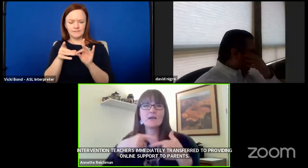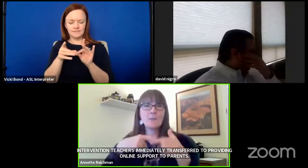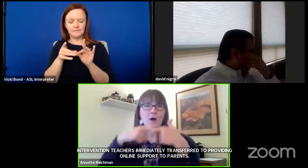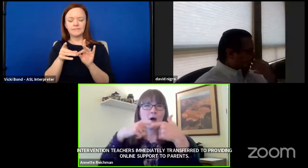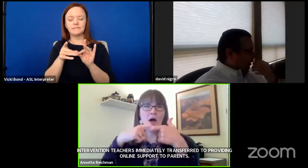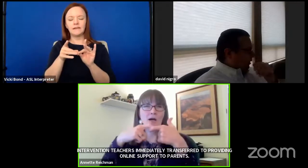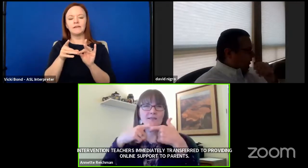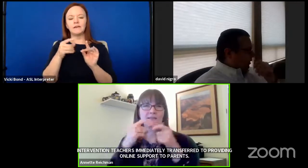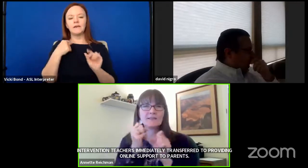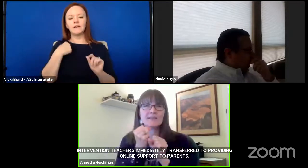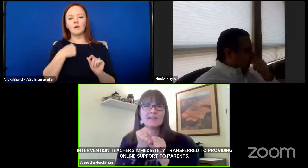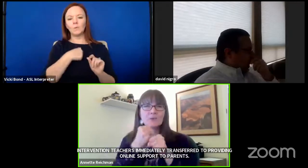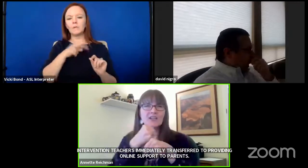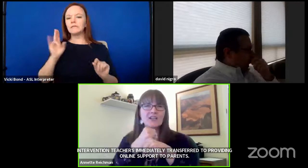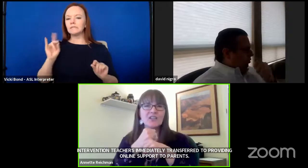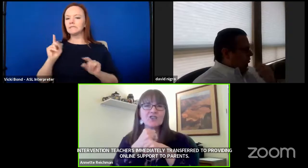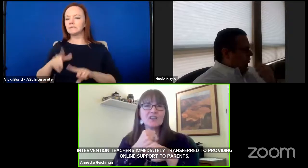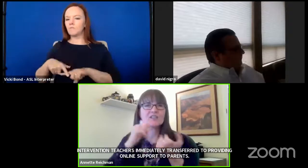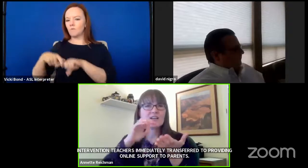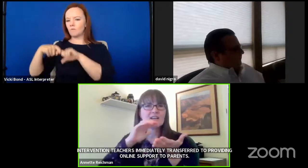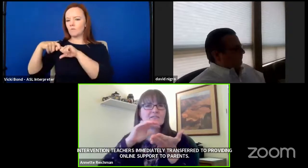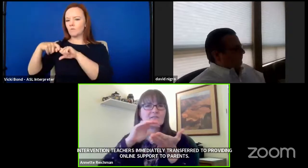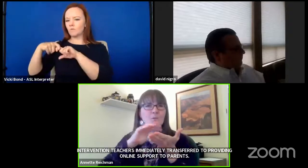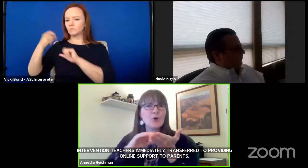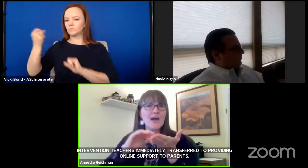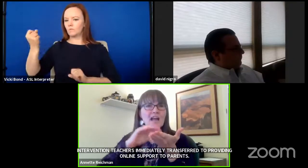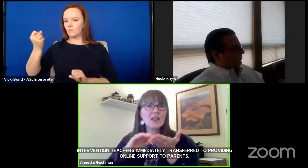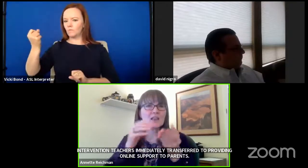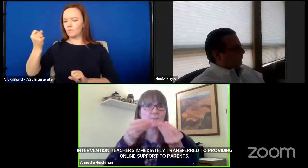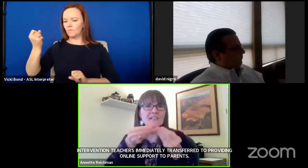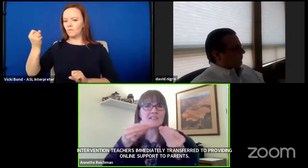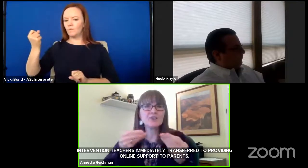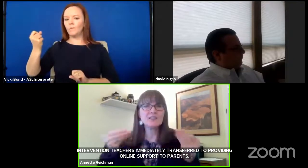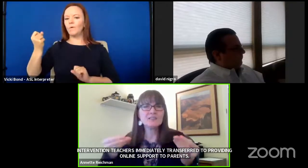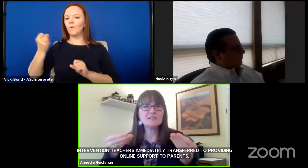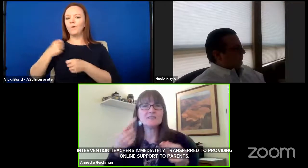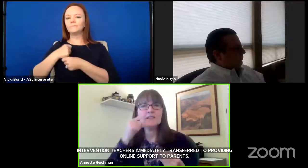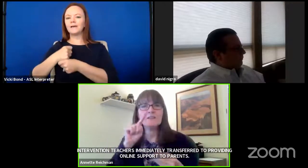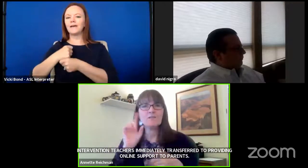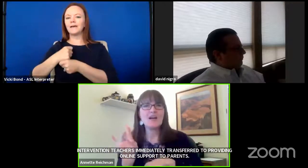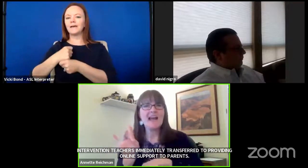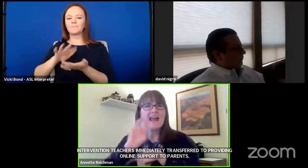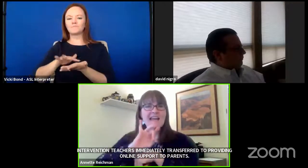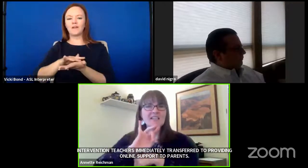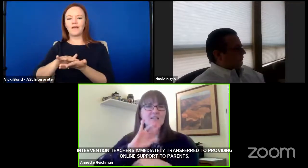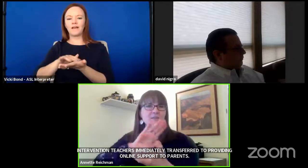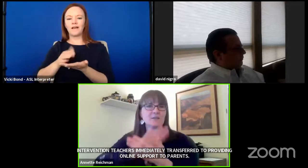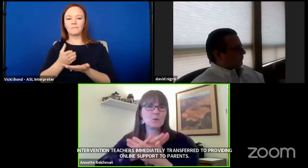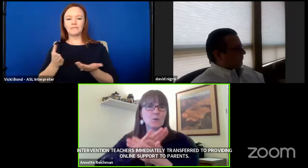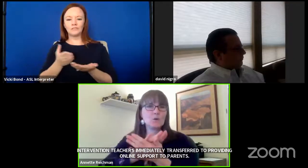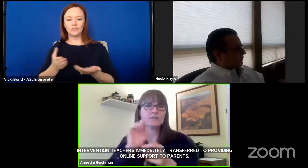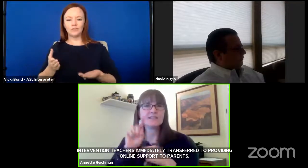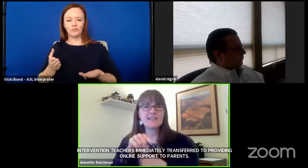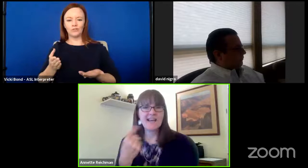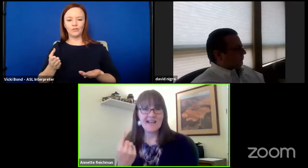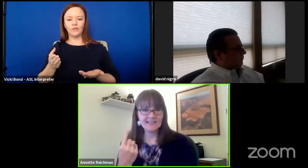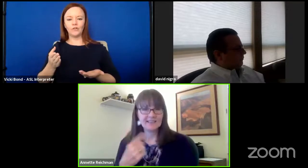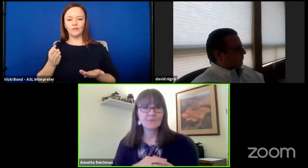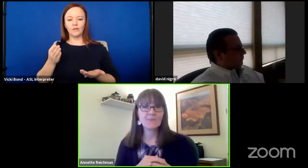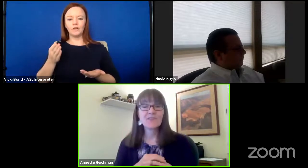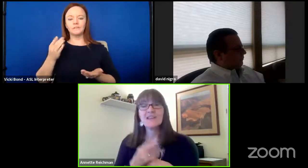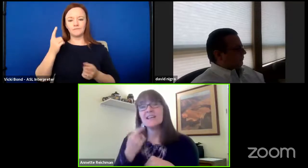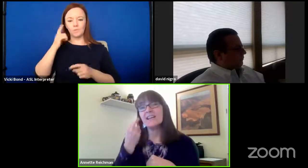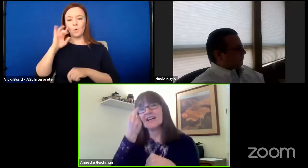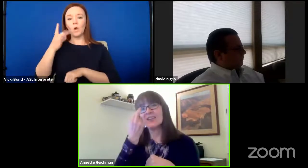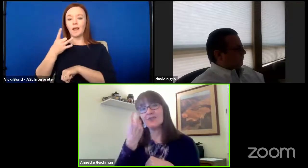we had paused the production of Braille material for 8 school